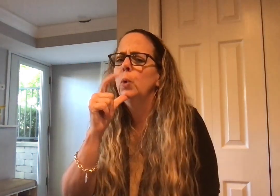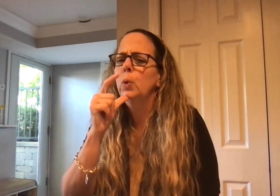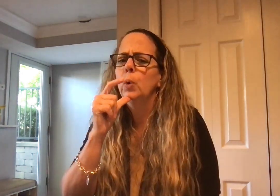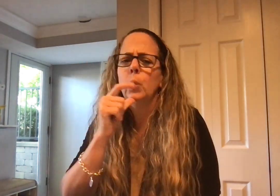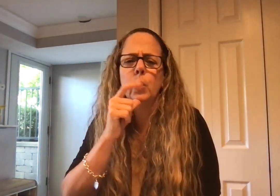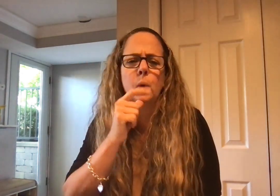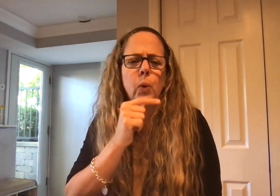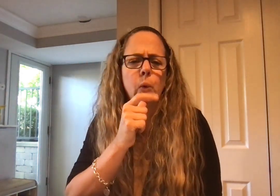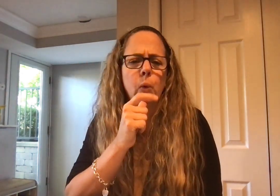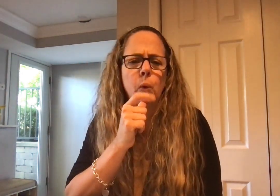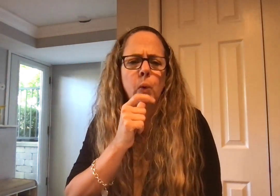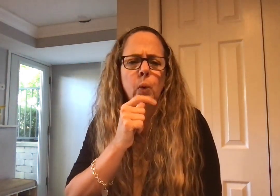Who?